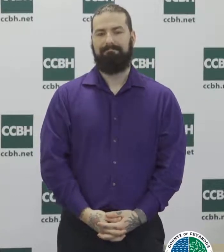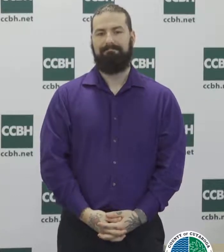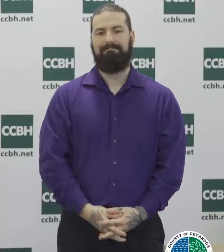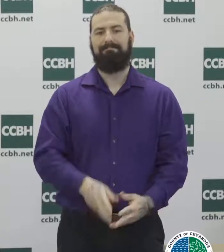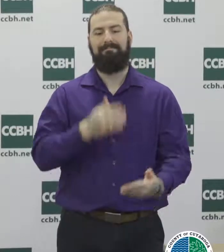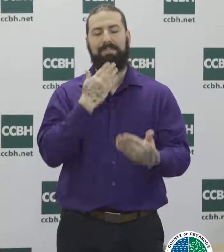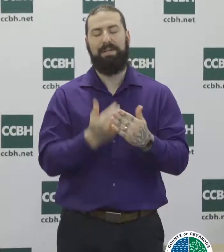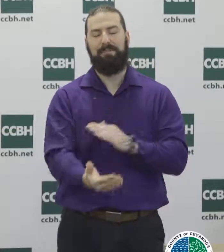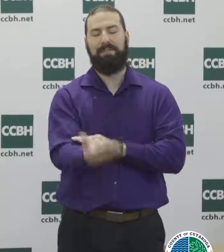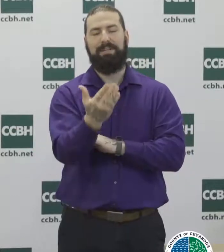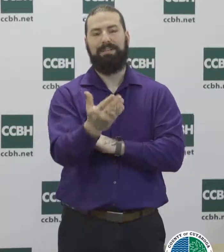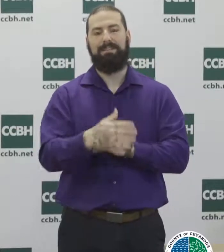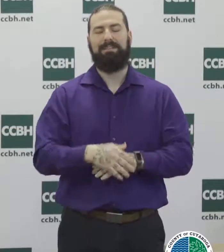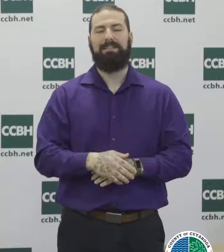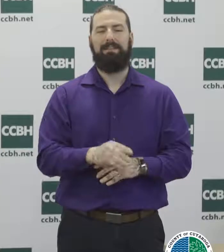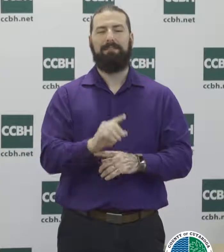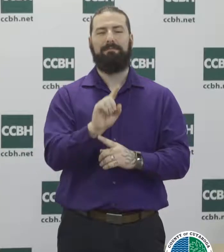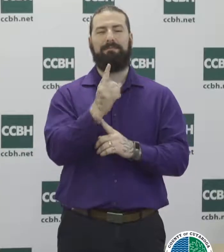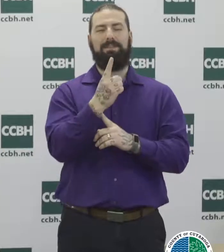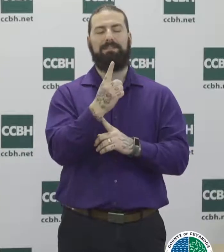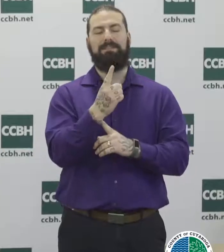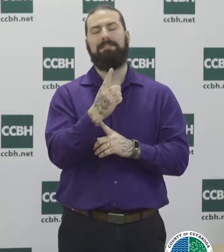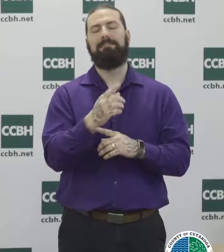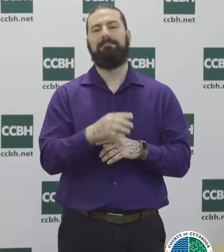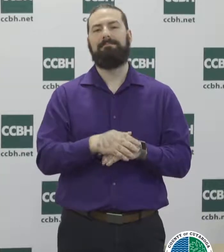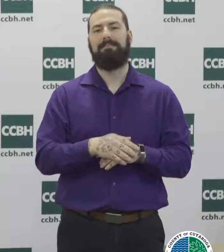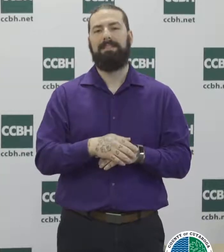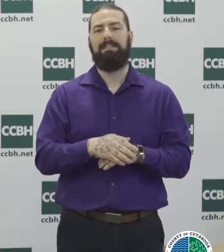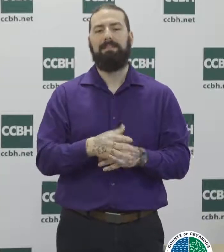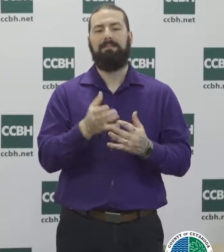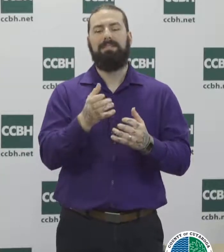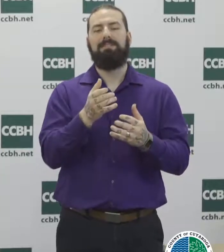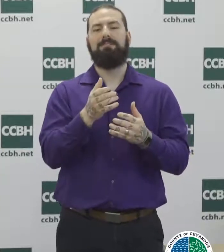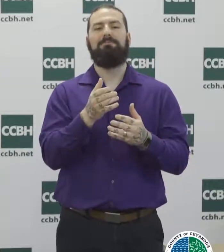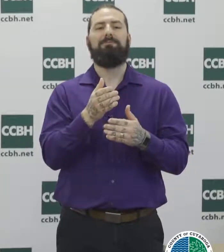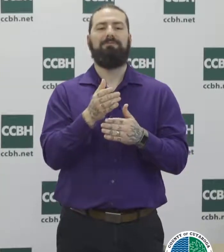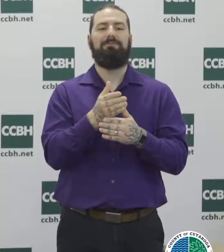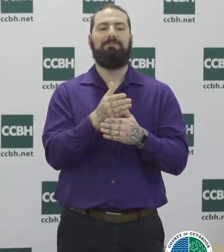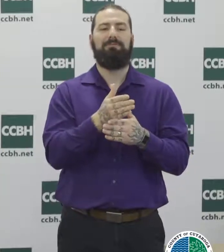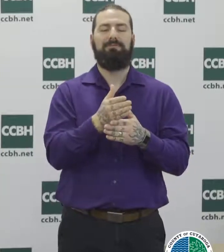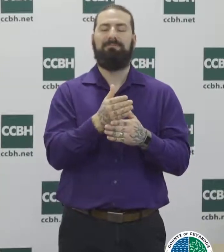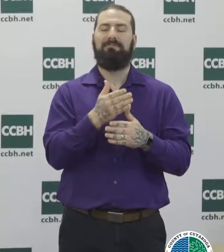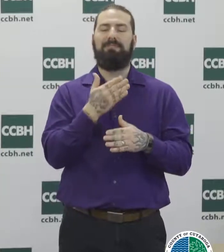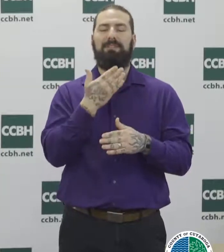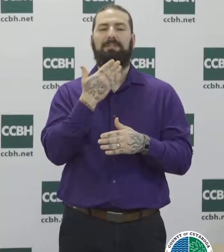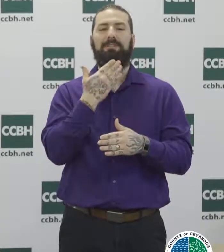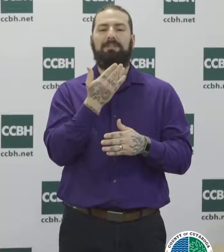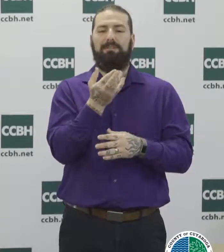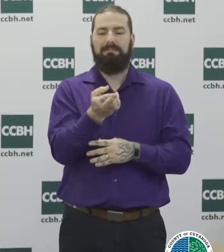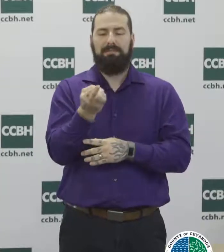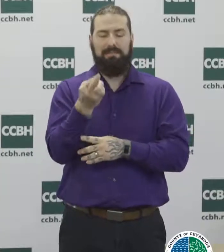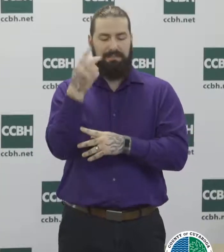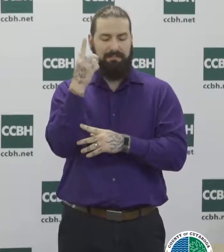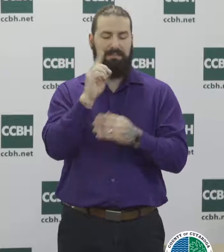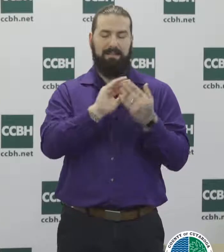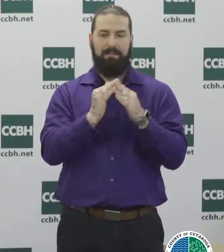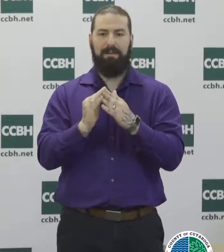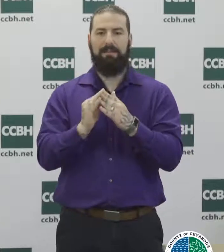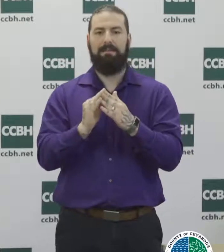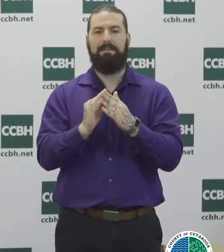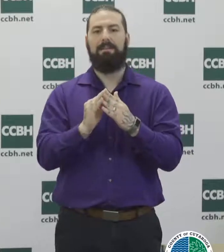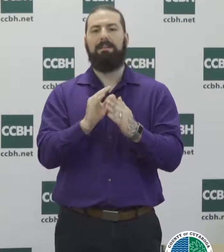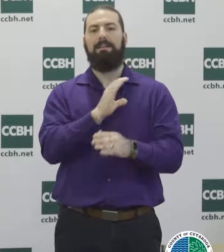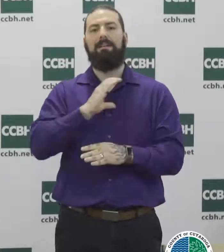Good morning. First, I would like to start by sharing a great resource with our community. The Cleveland